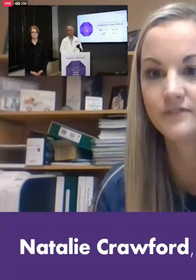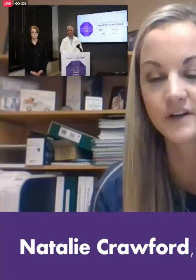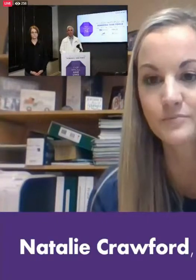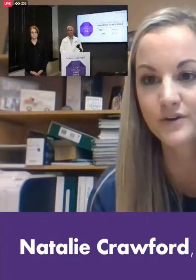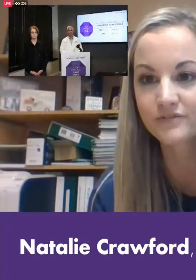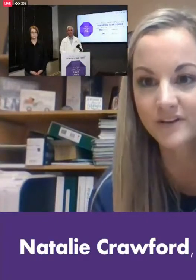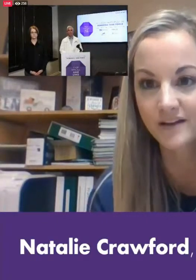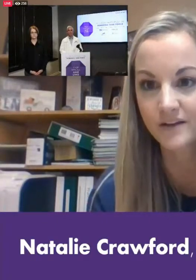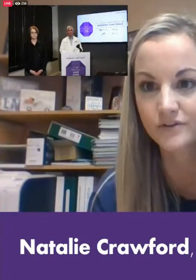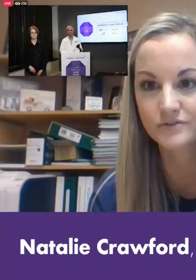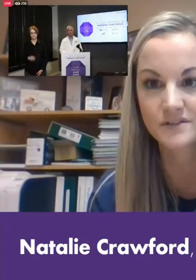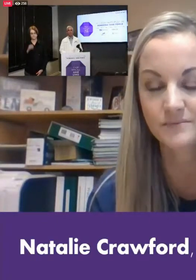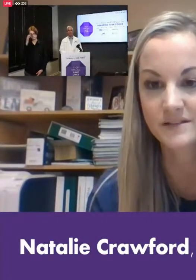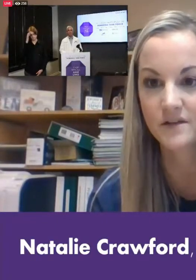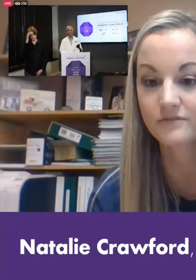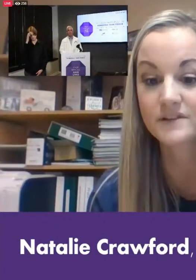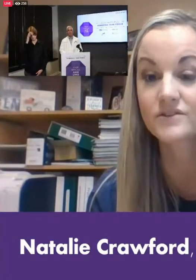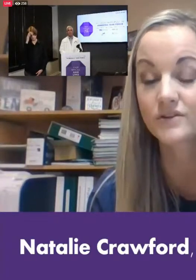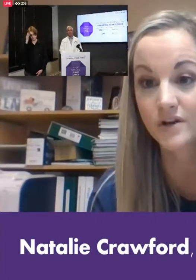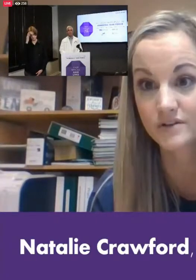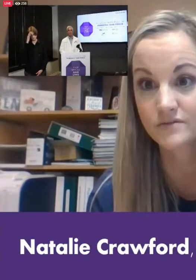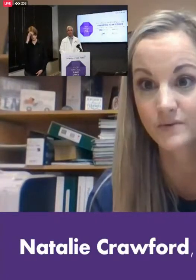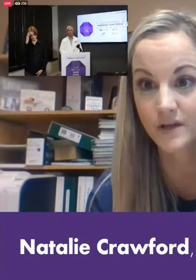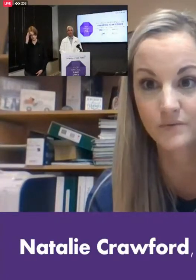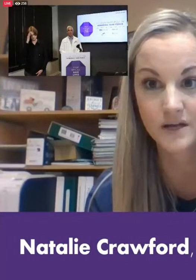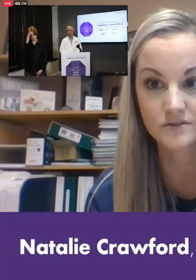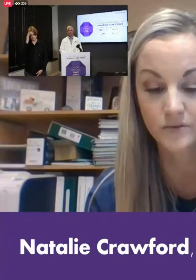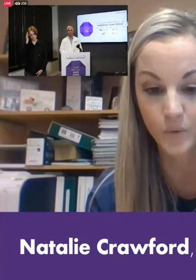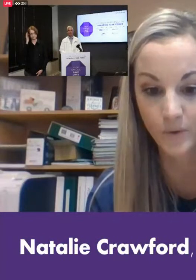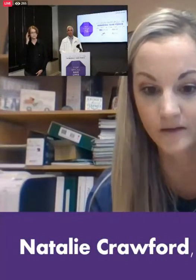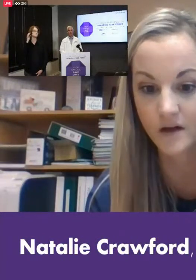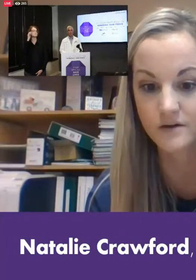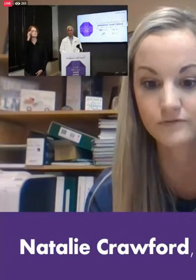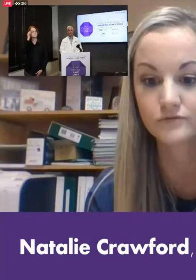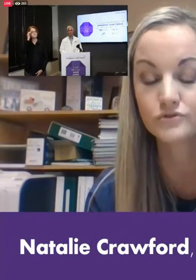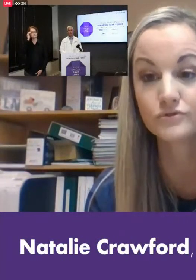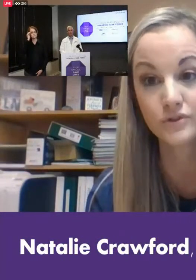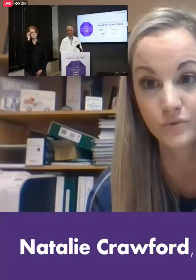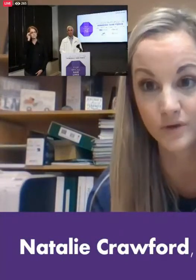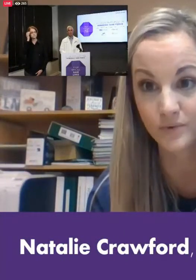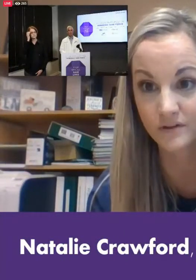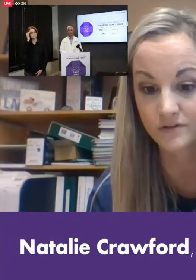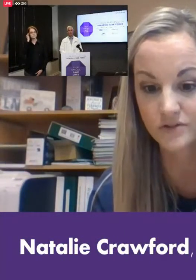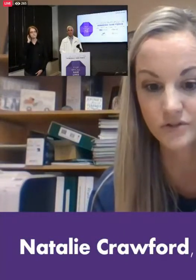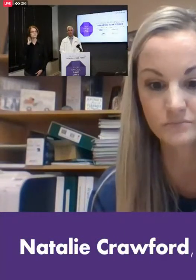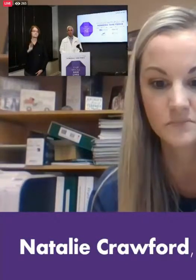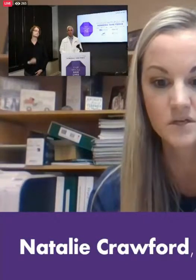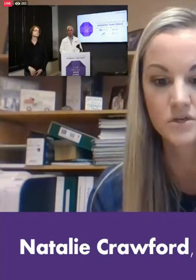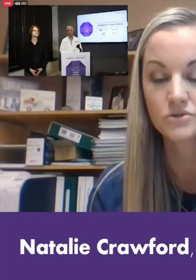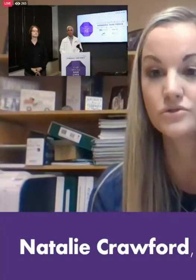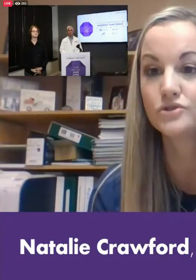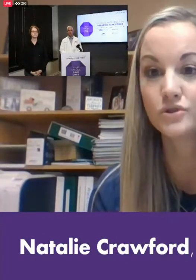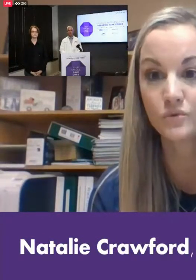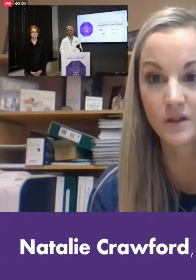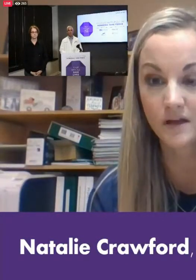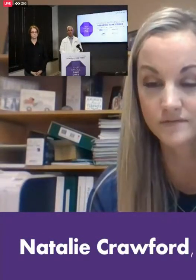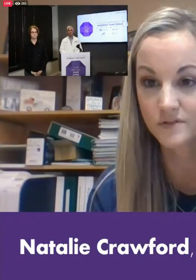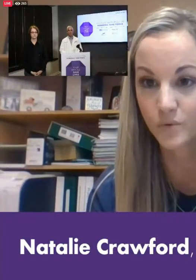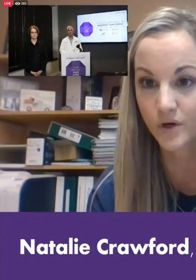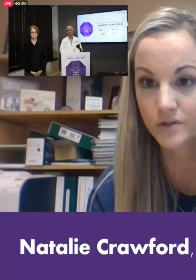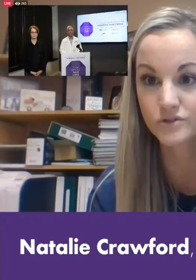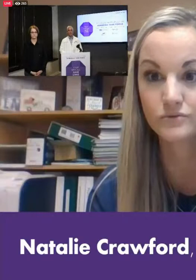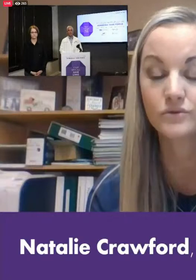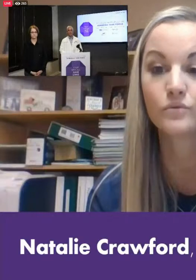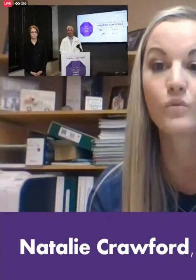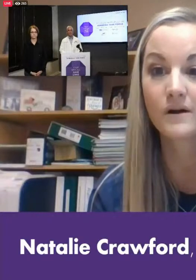After very briefly introducing myself as their nurse, we get right to the point of, do you want a breathing tube? Do you want